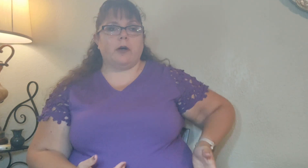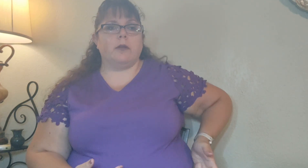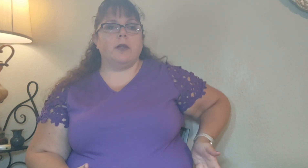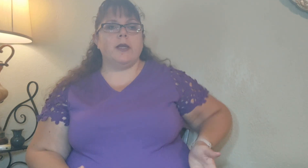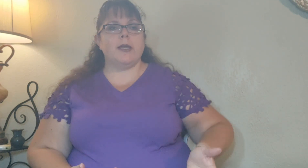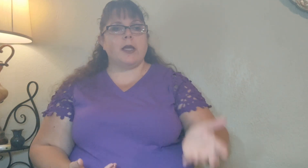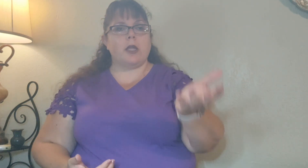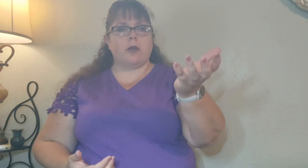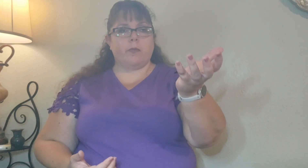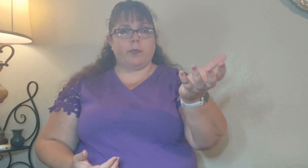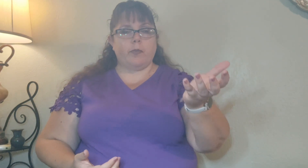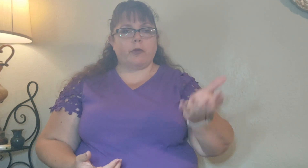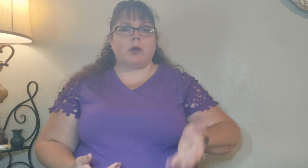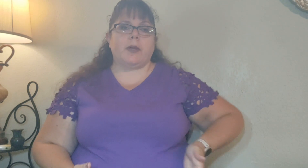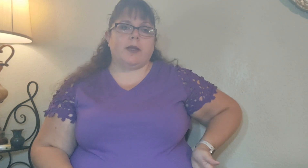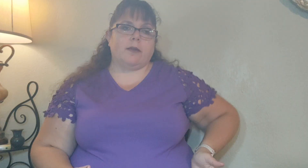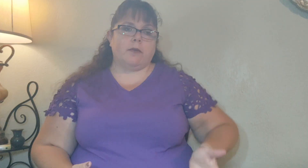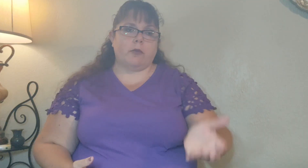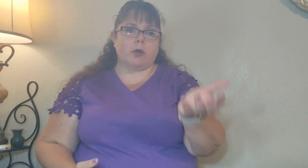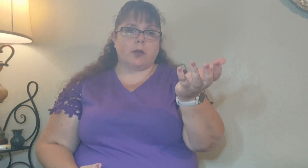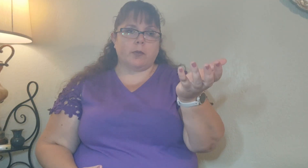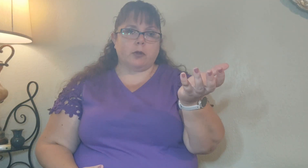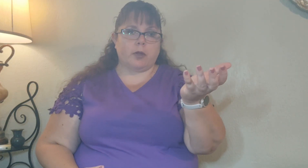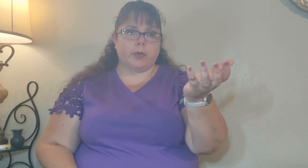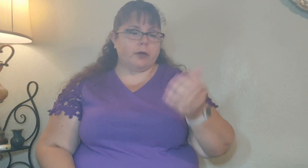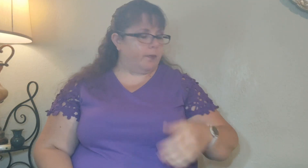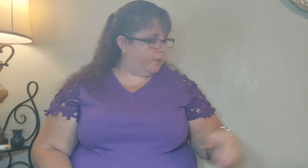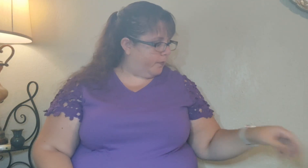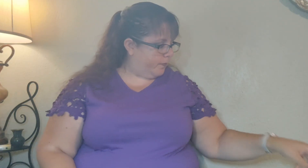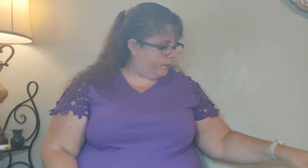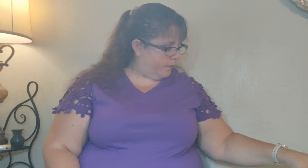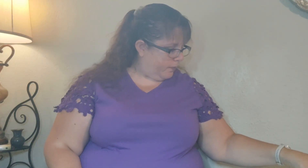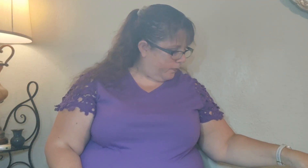ball and you're throwing the bowling ball.